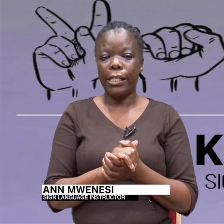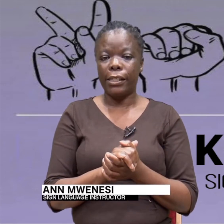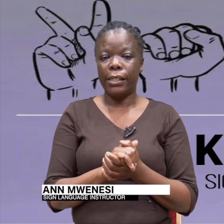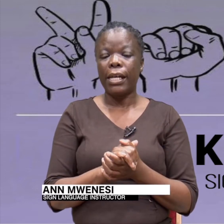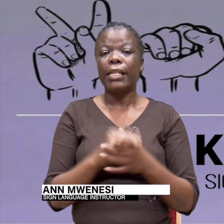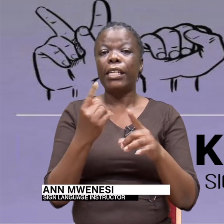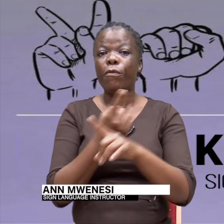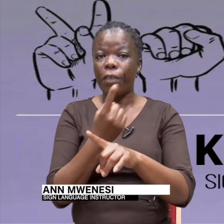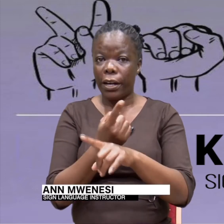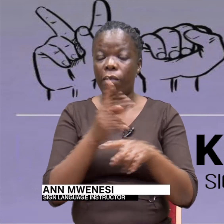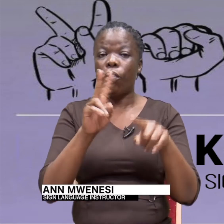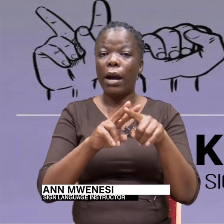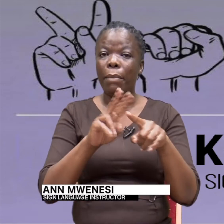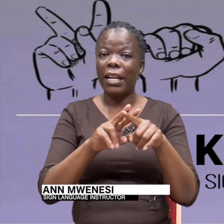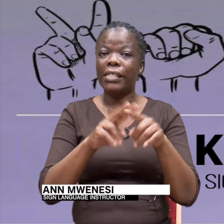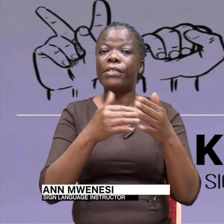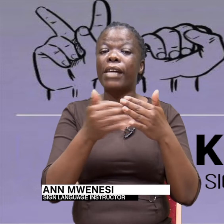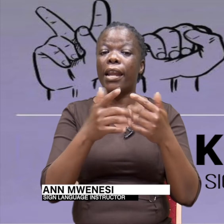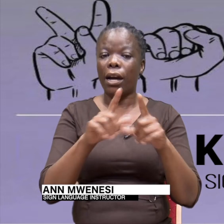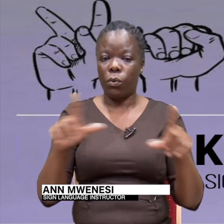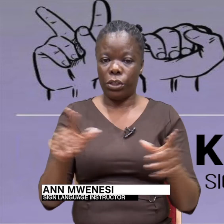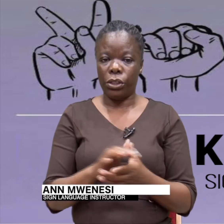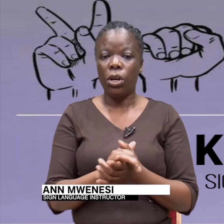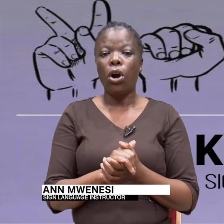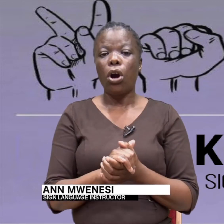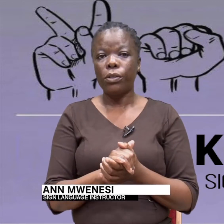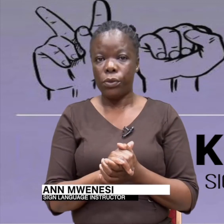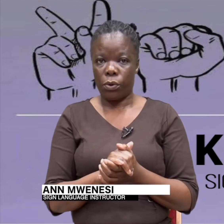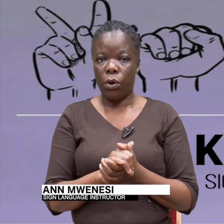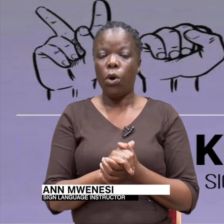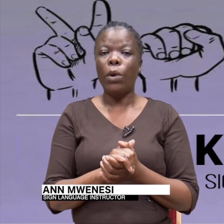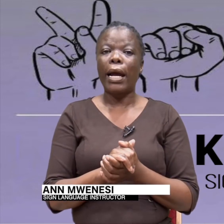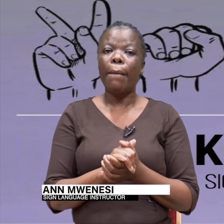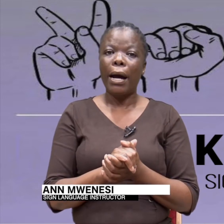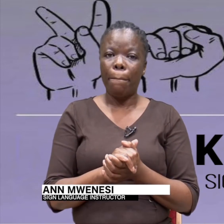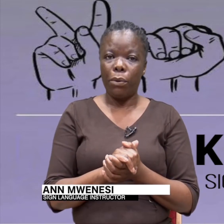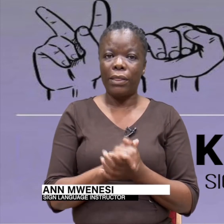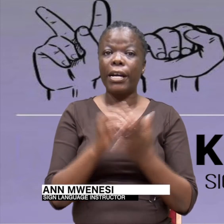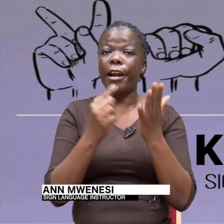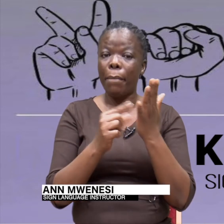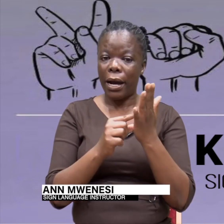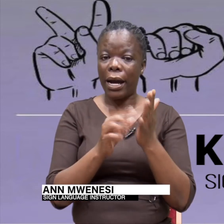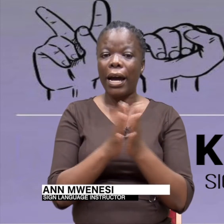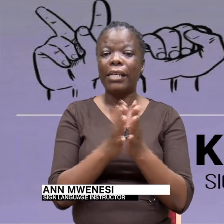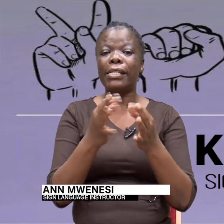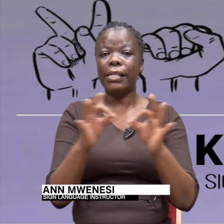is different vocabularies in sign language. Also, we'll come up with grammar and